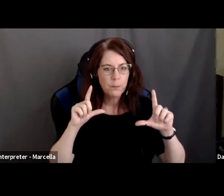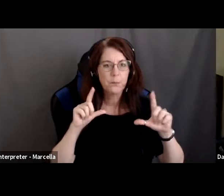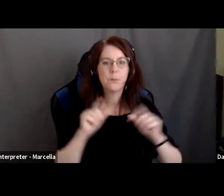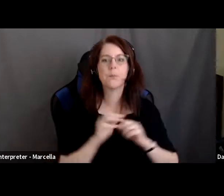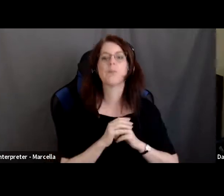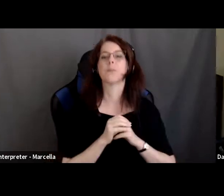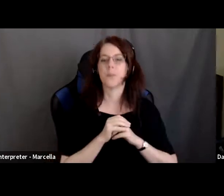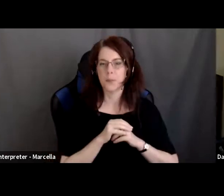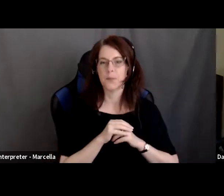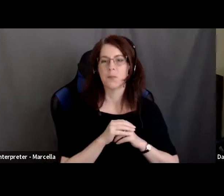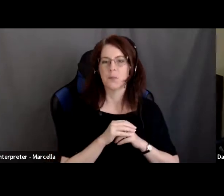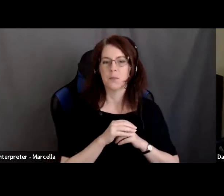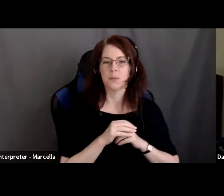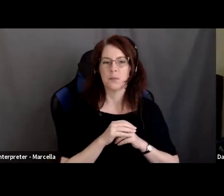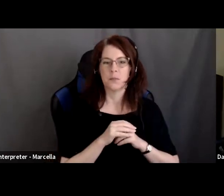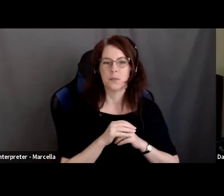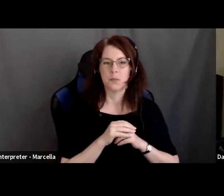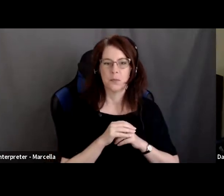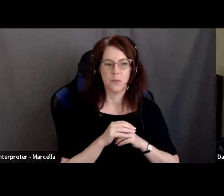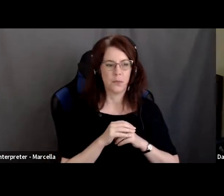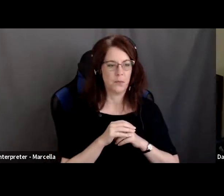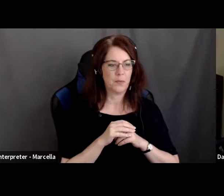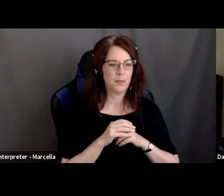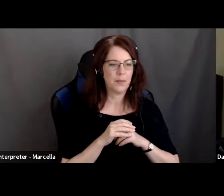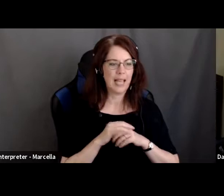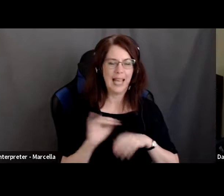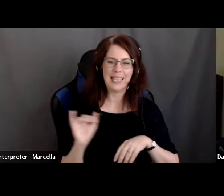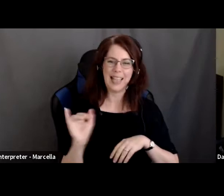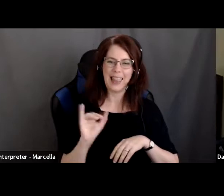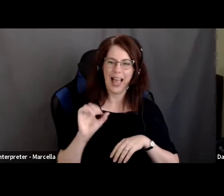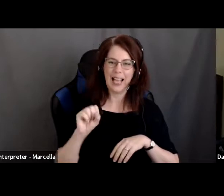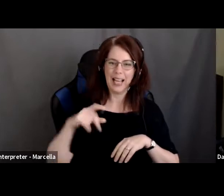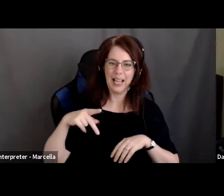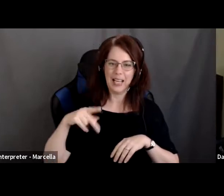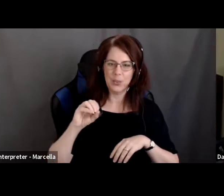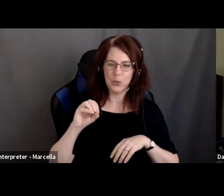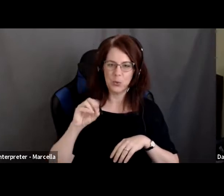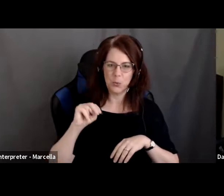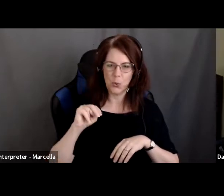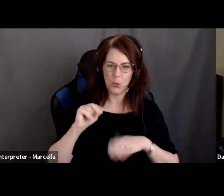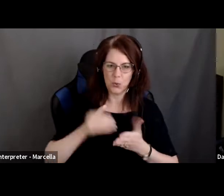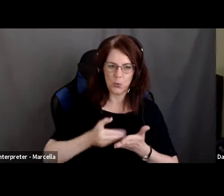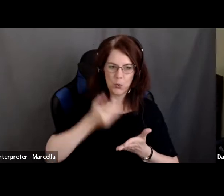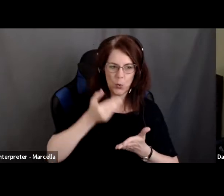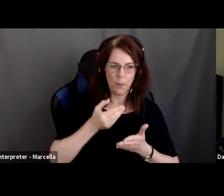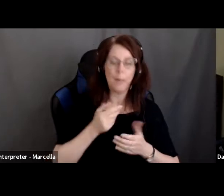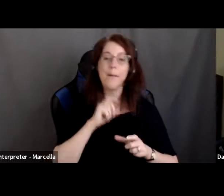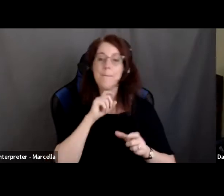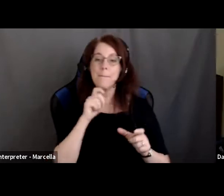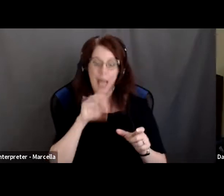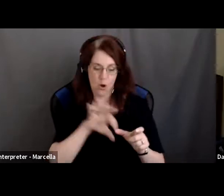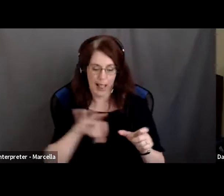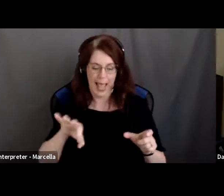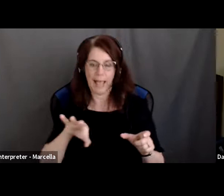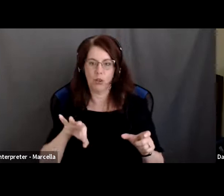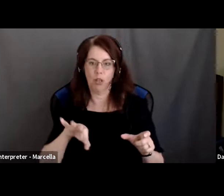We have an eating device. So it's a kind of like a spoon where you can scoop things up with, but it has a metal handle that provides a little